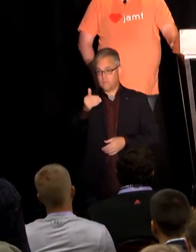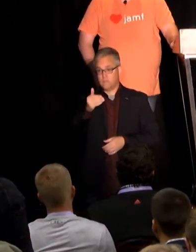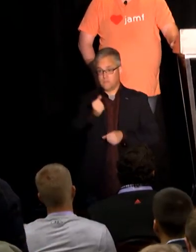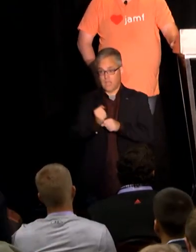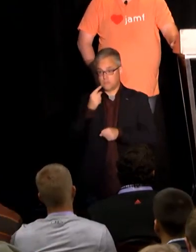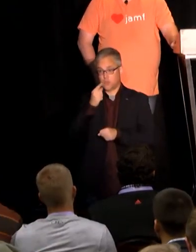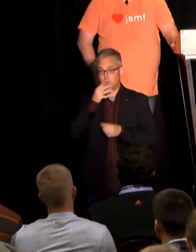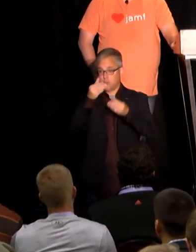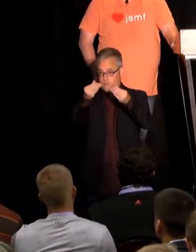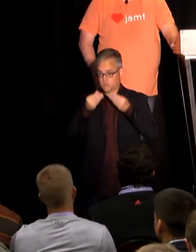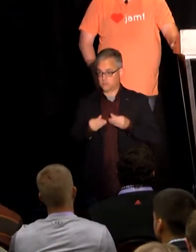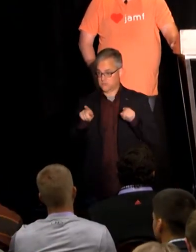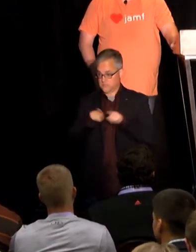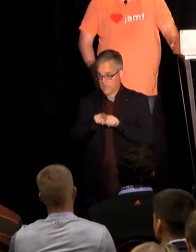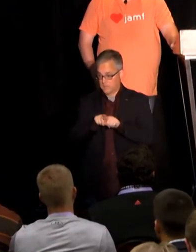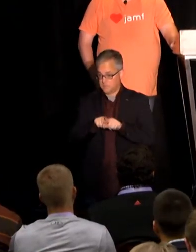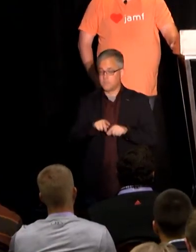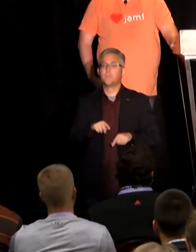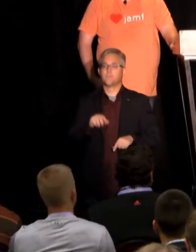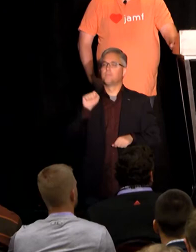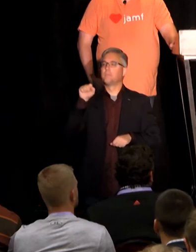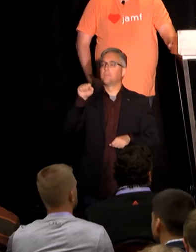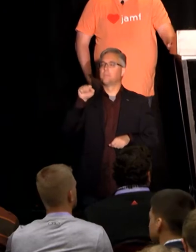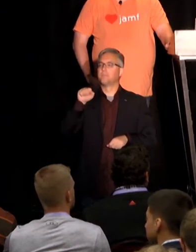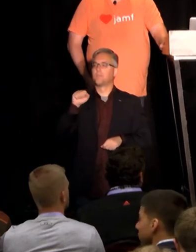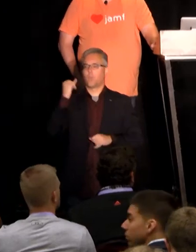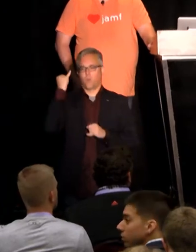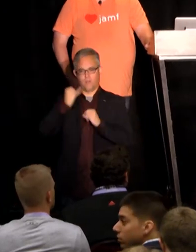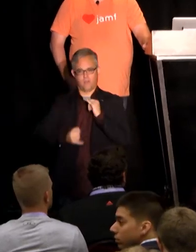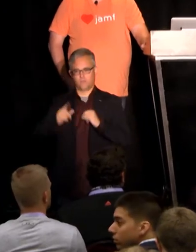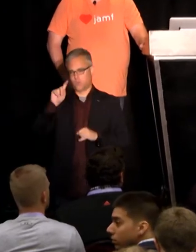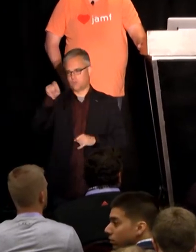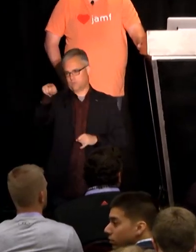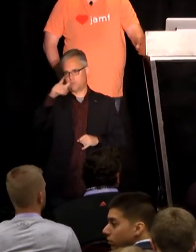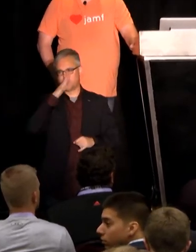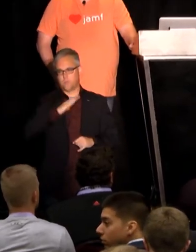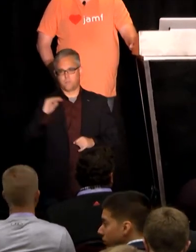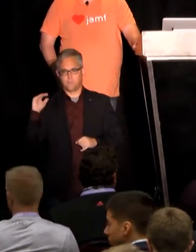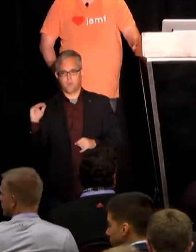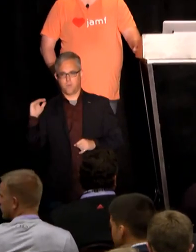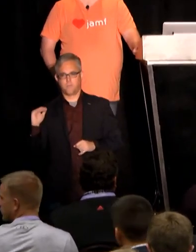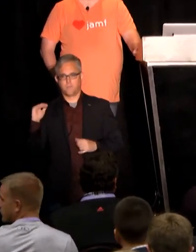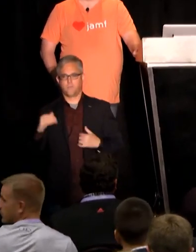Okay. Absolutely. We have time for one final question back here.